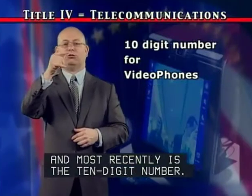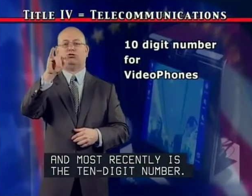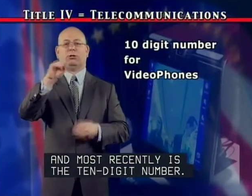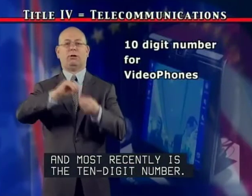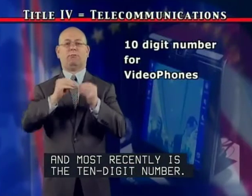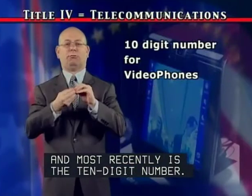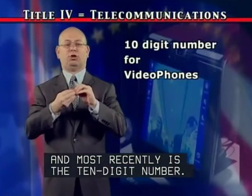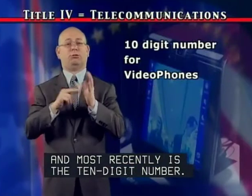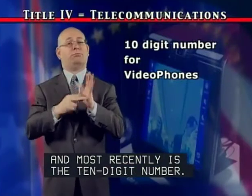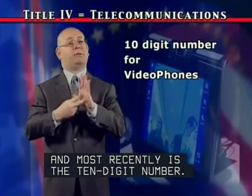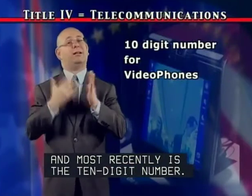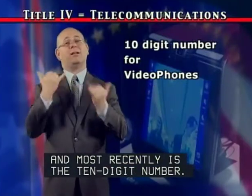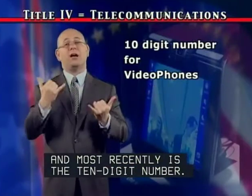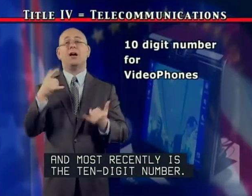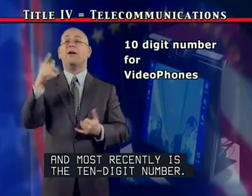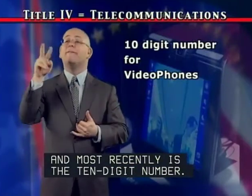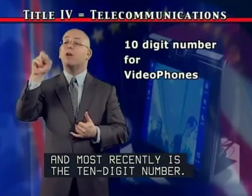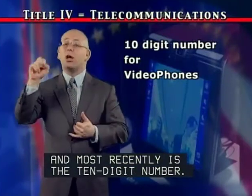And most recently is the 10-digit number.